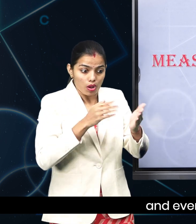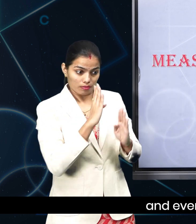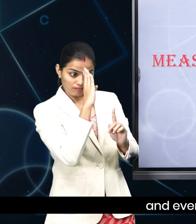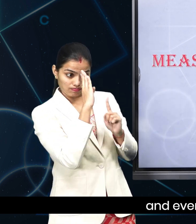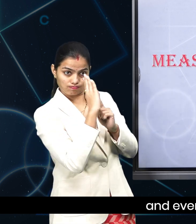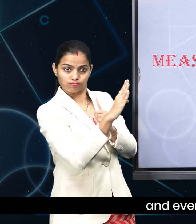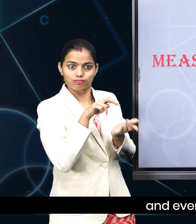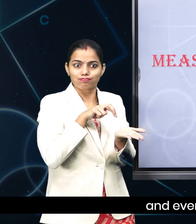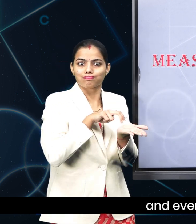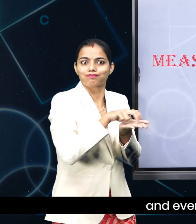we walk on.